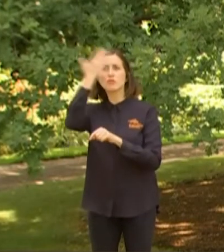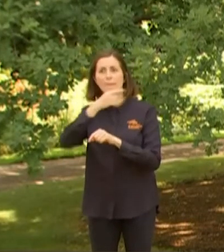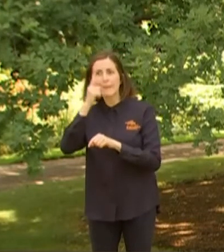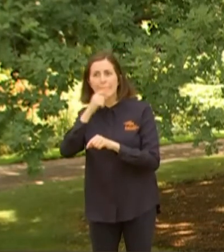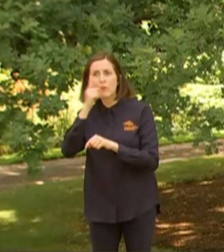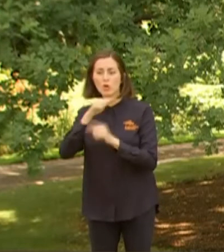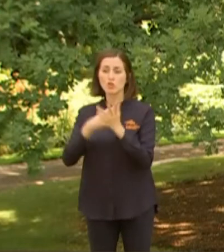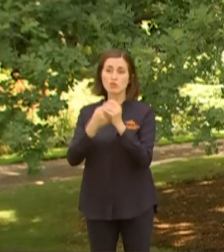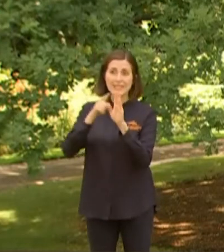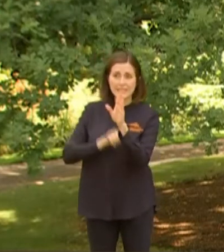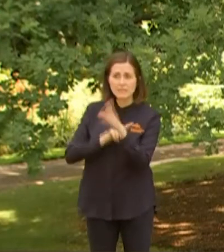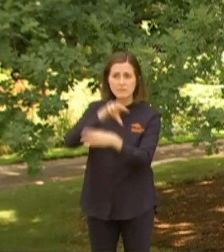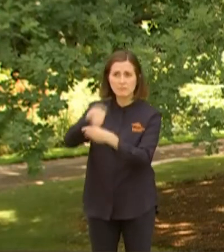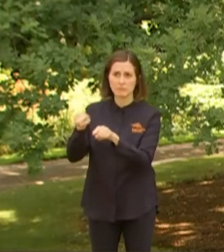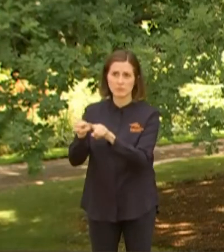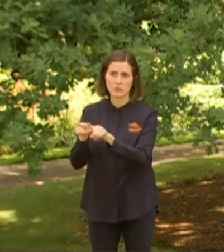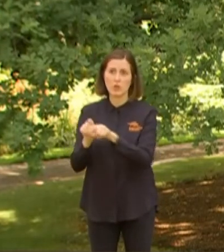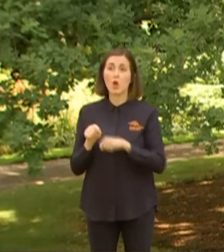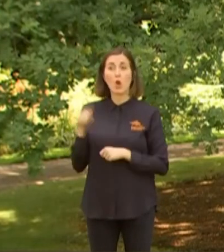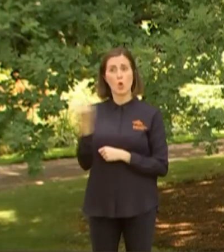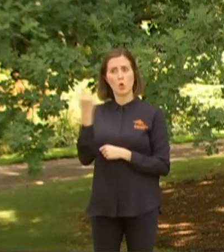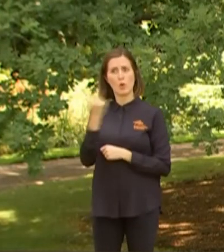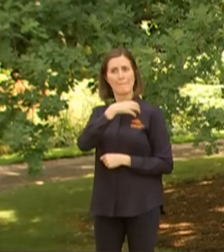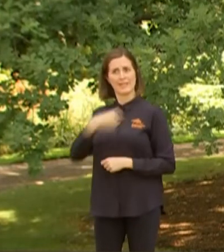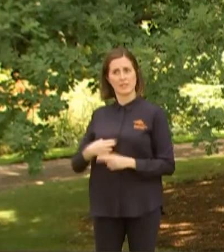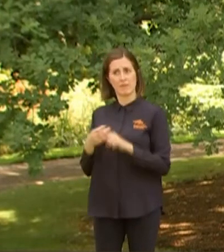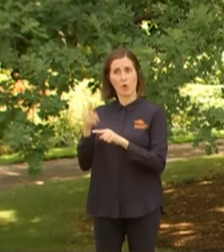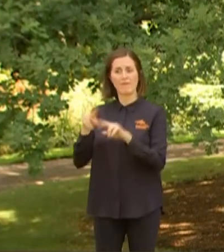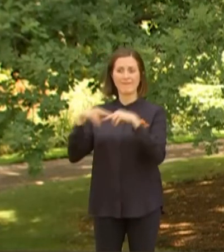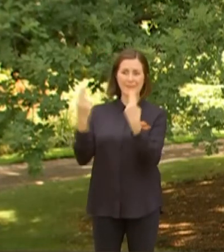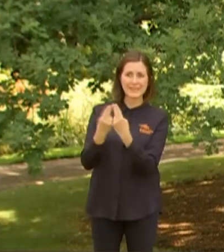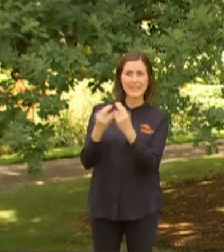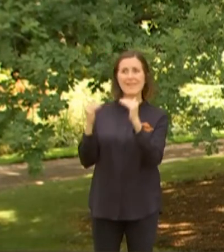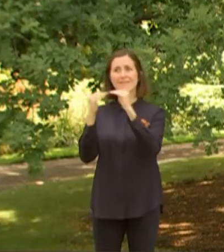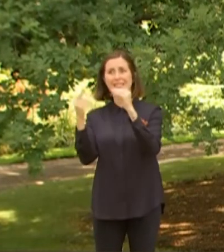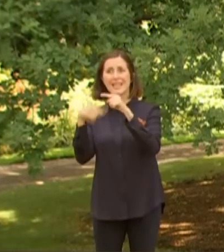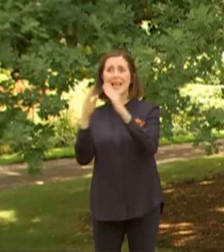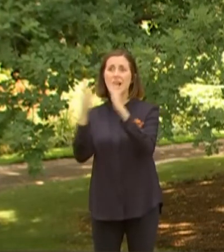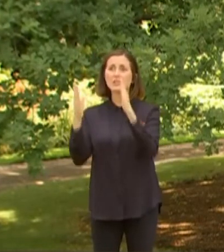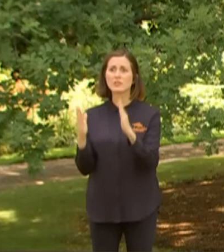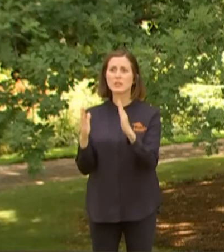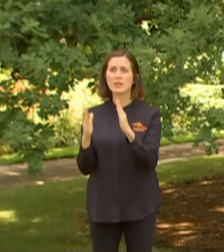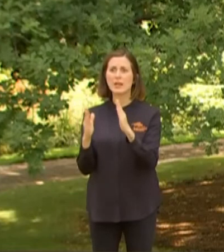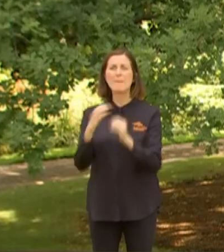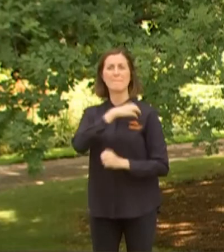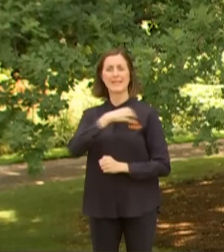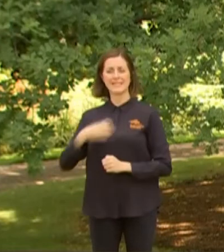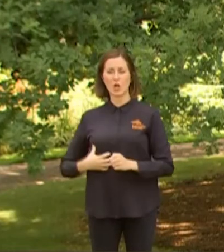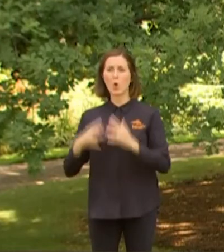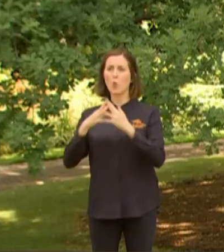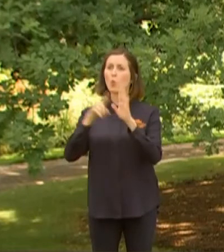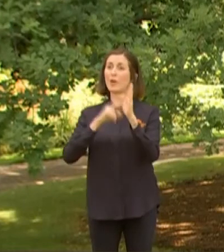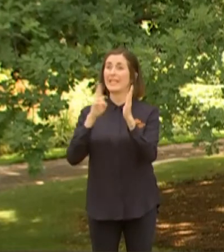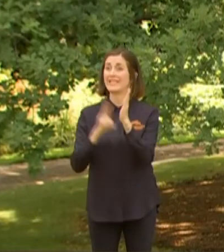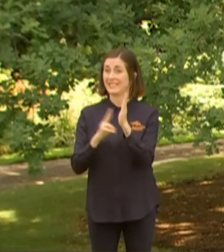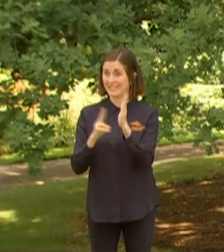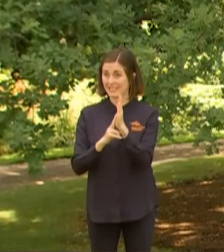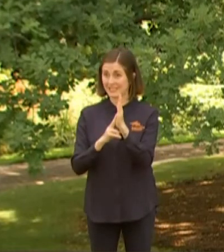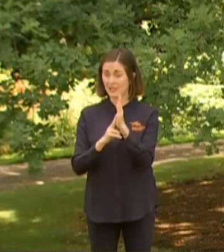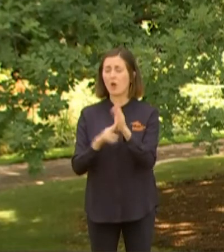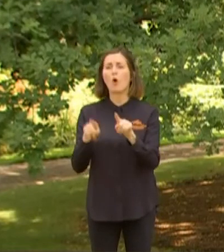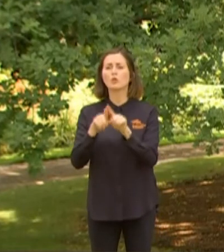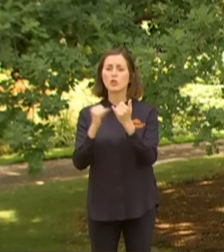The coordinating minister for the new Department of Families, Fairness and Housing will be Minister Wynne. So Richard Wynne will be the coordinating minister, and